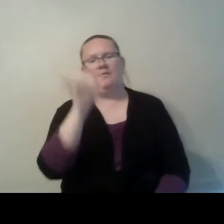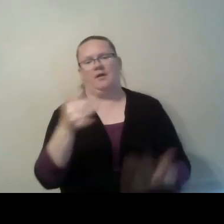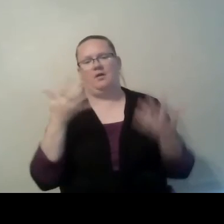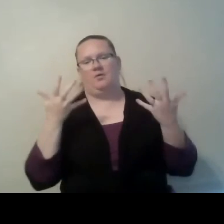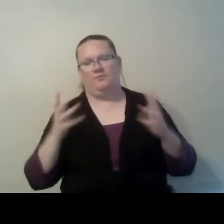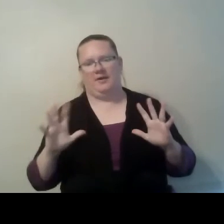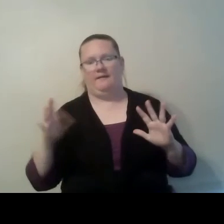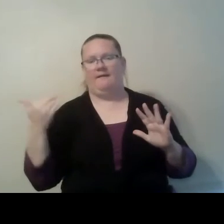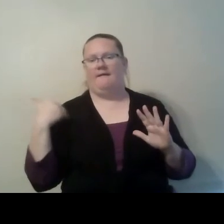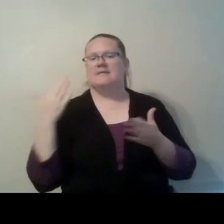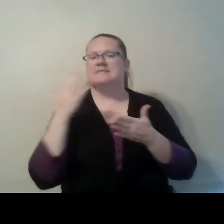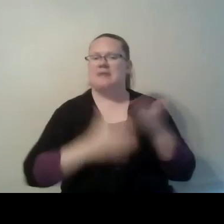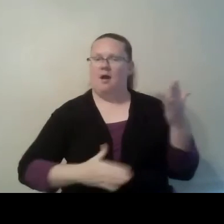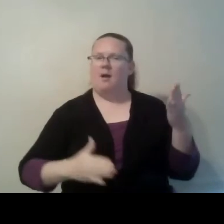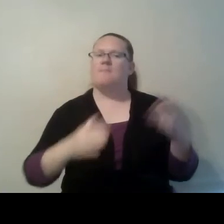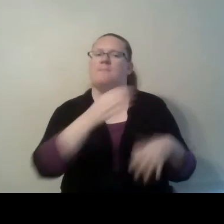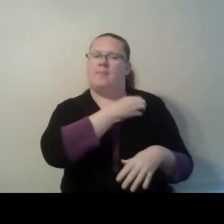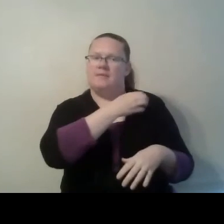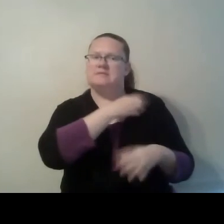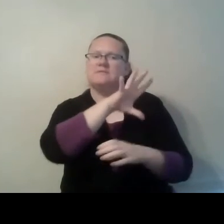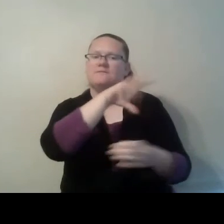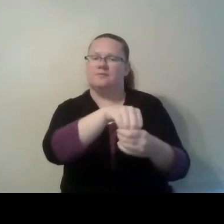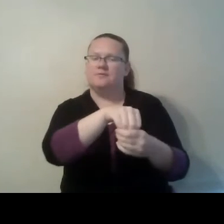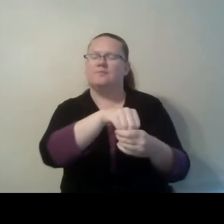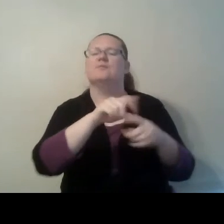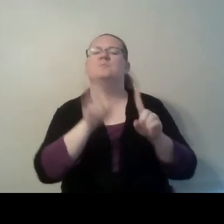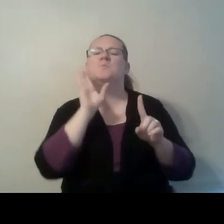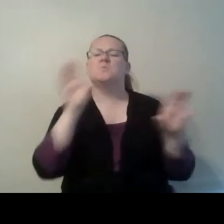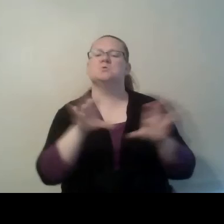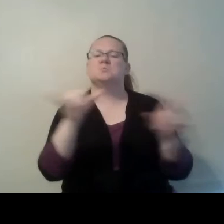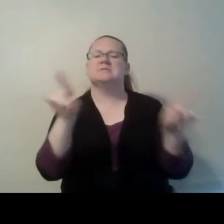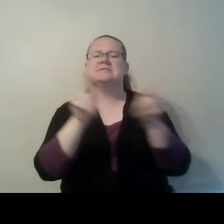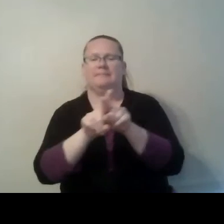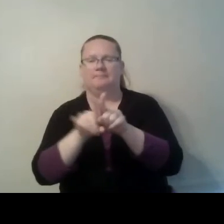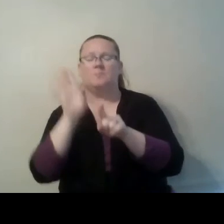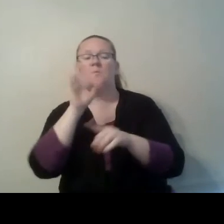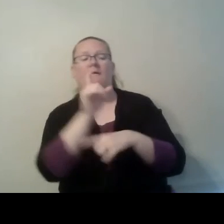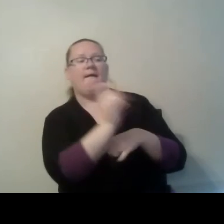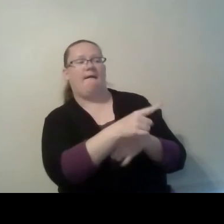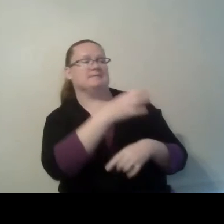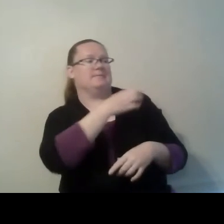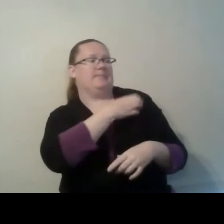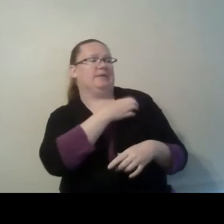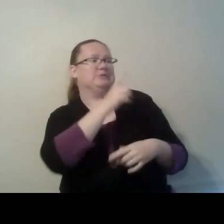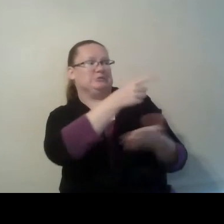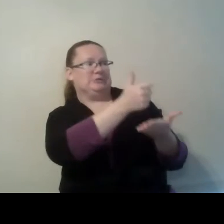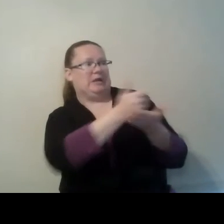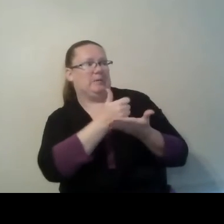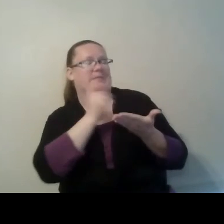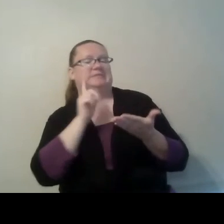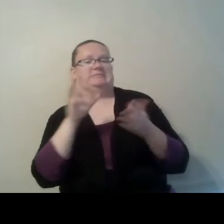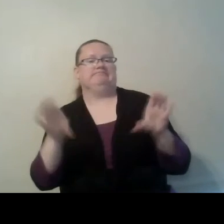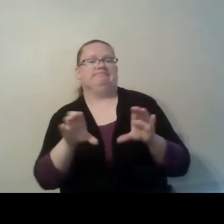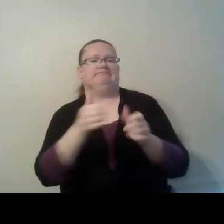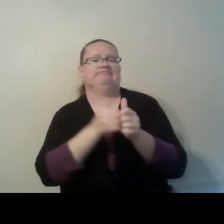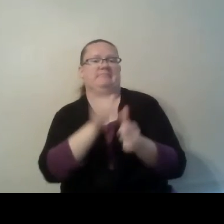has been some law enforcement activity there. So we would do the same thing here, is that we would ask law enforcement to help us out and make sure that we enforce that. That's